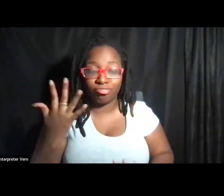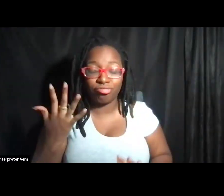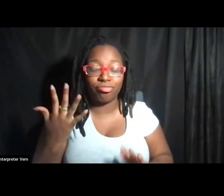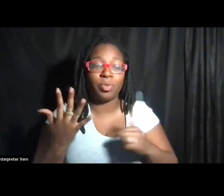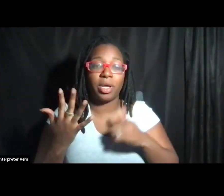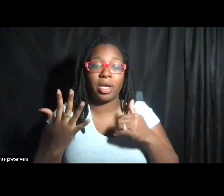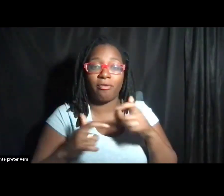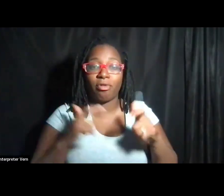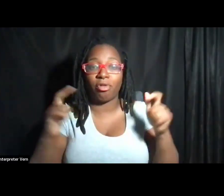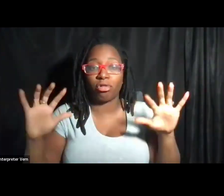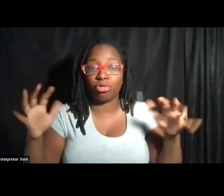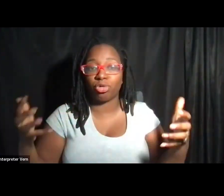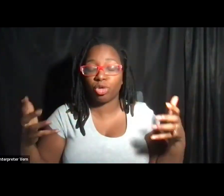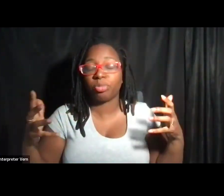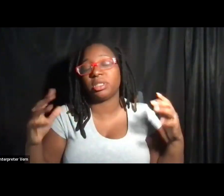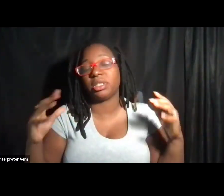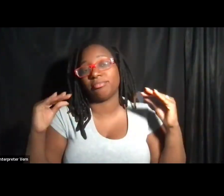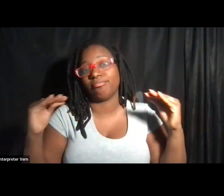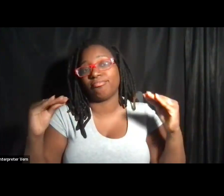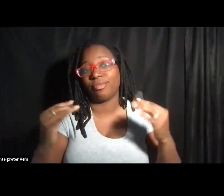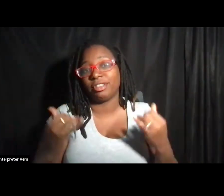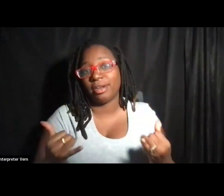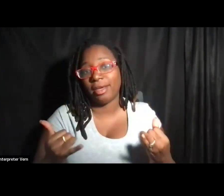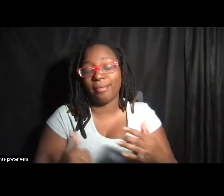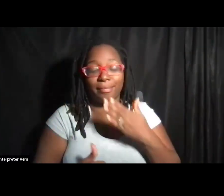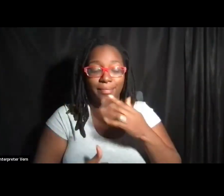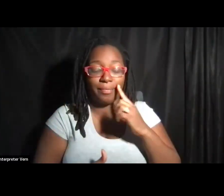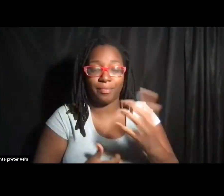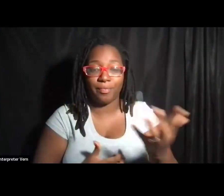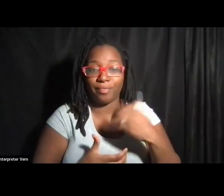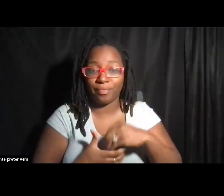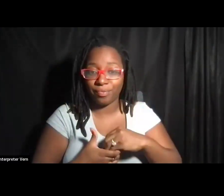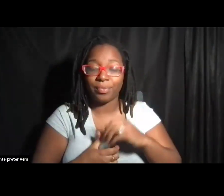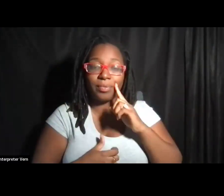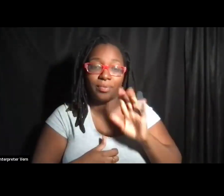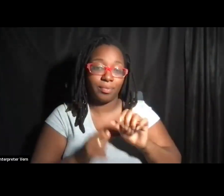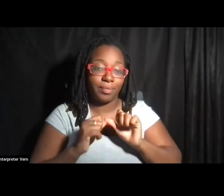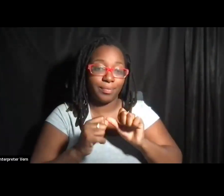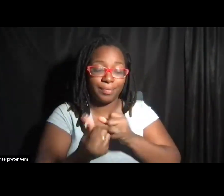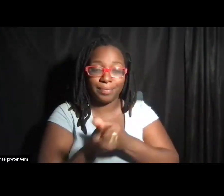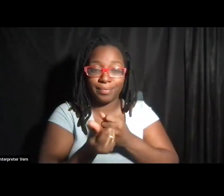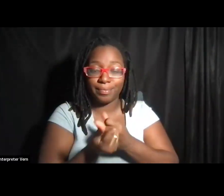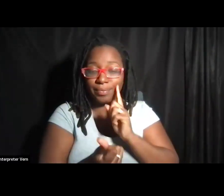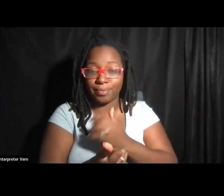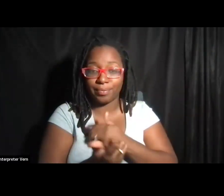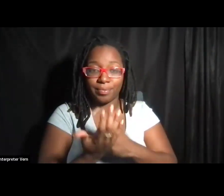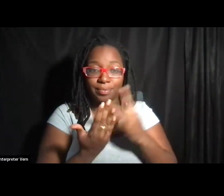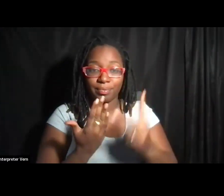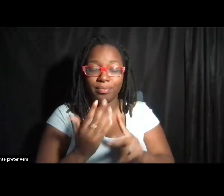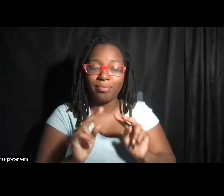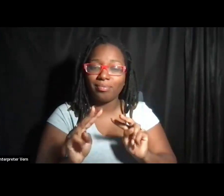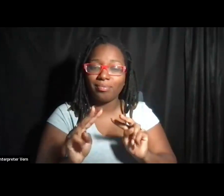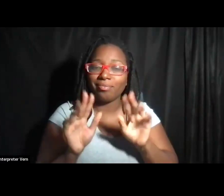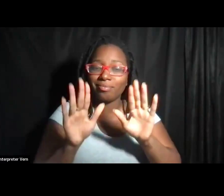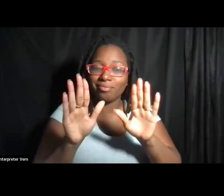present all of this information to you today. We want to thank you for being here and for your continued support of our program. And we look forward to a